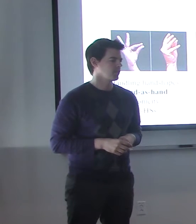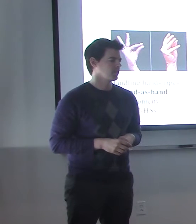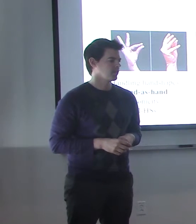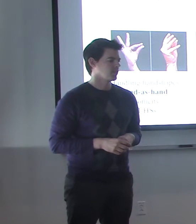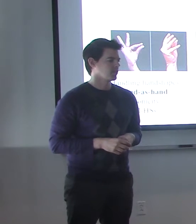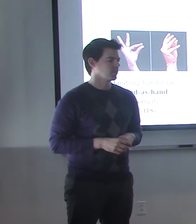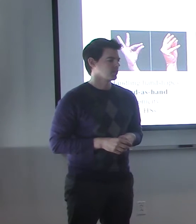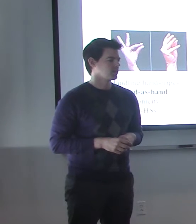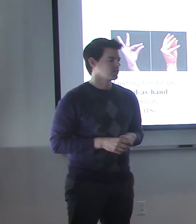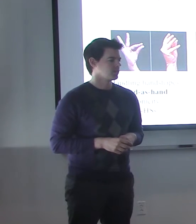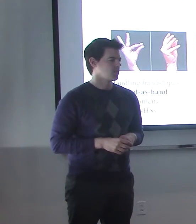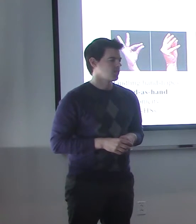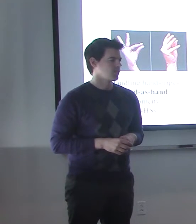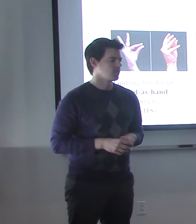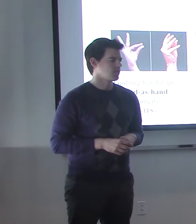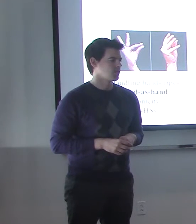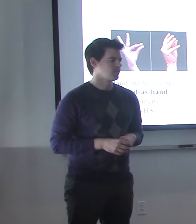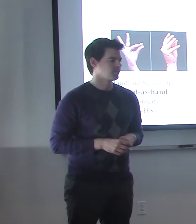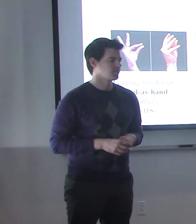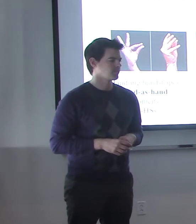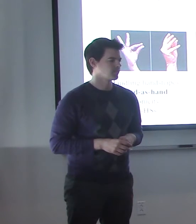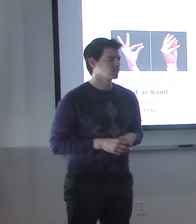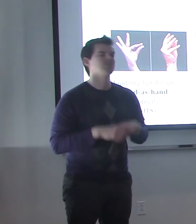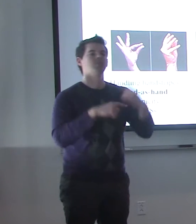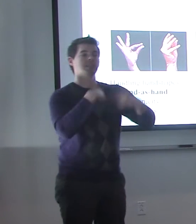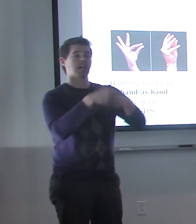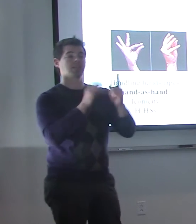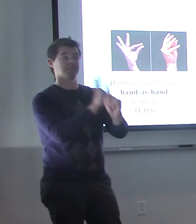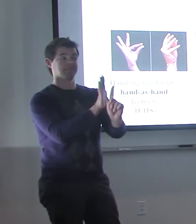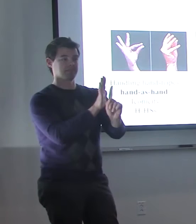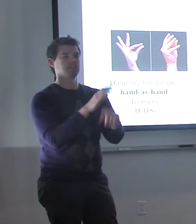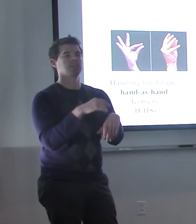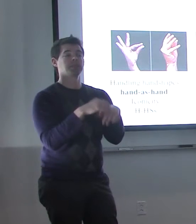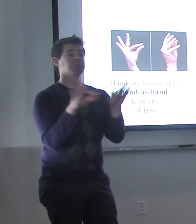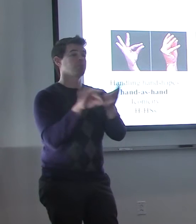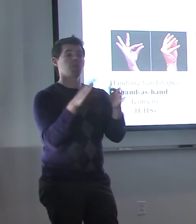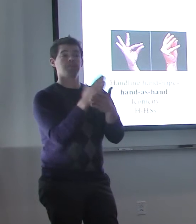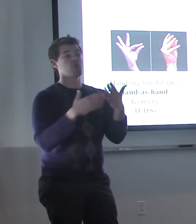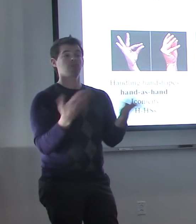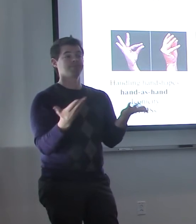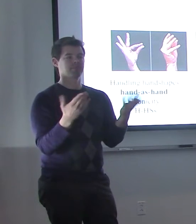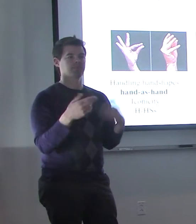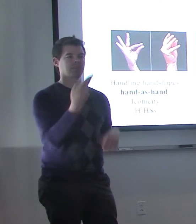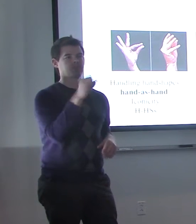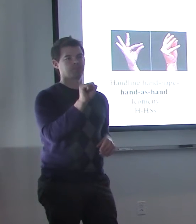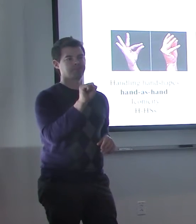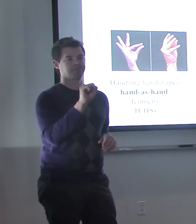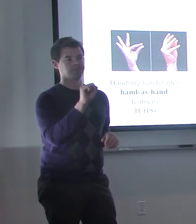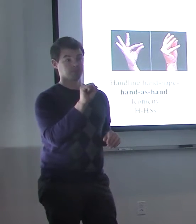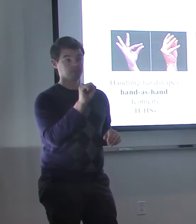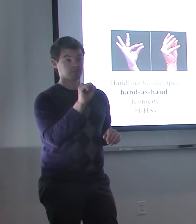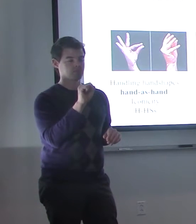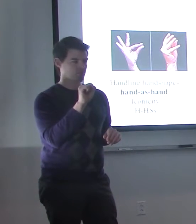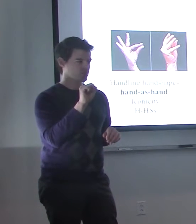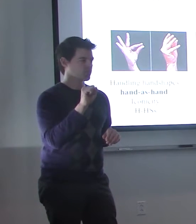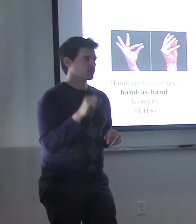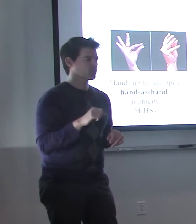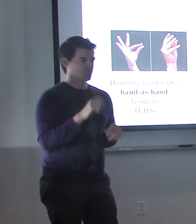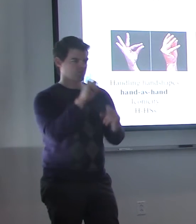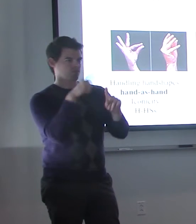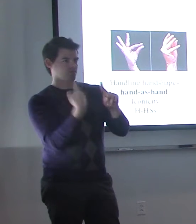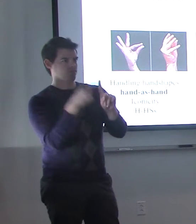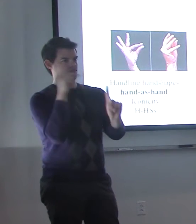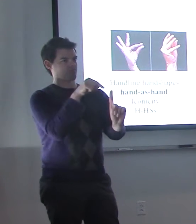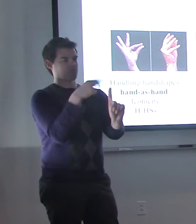fundamental parts of word building is the handshake of the sign. And so today we're going to be talking